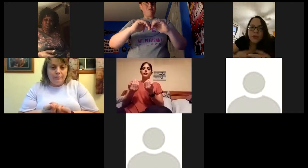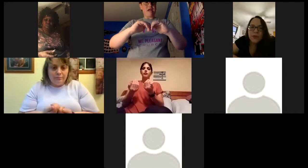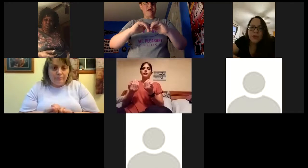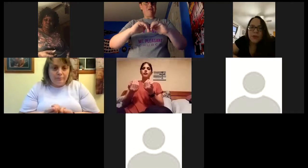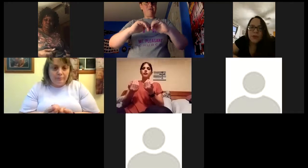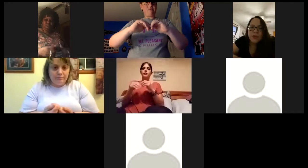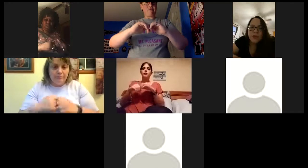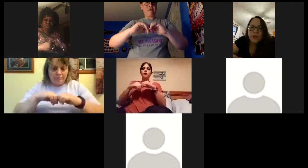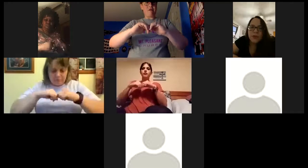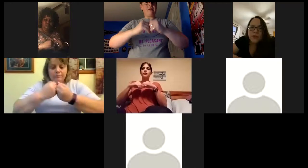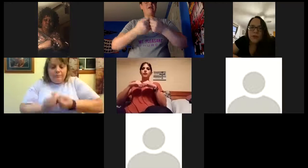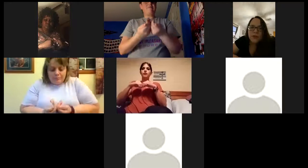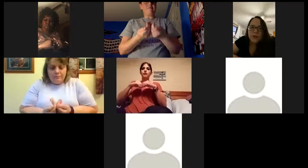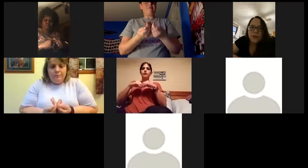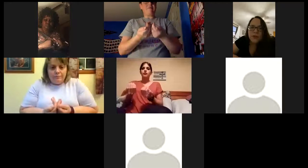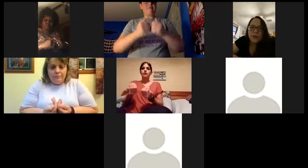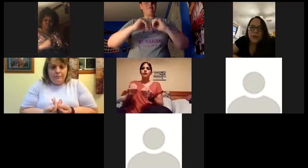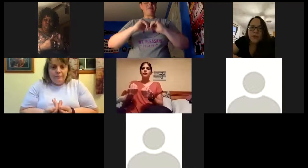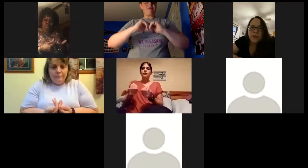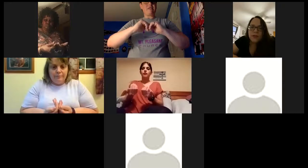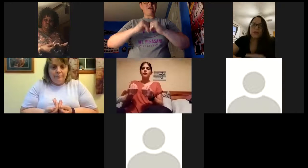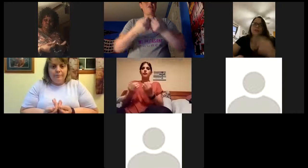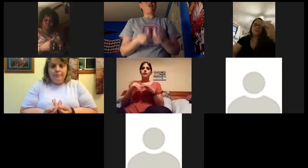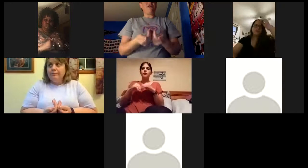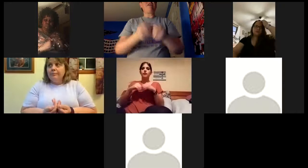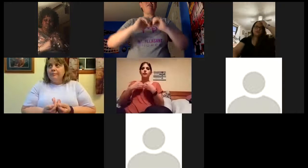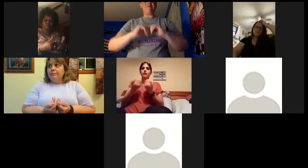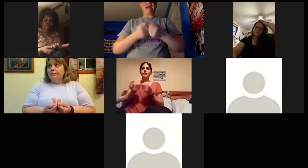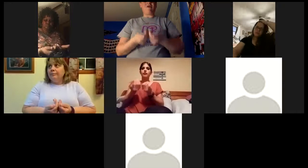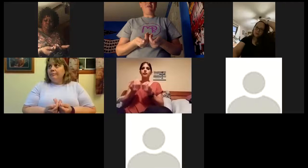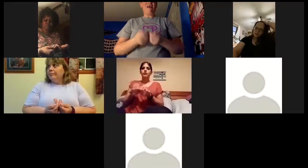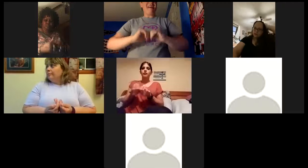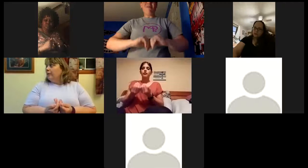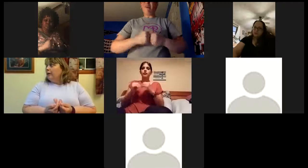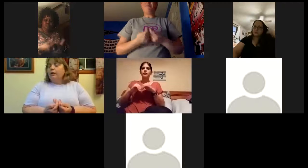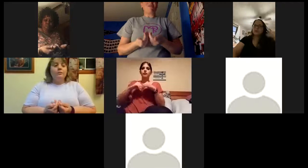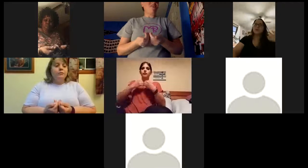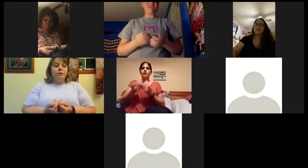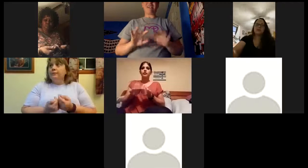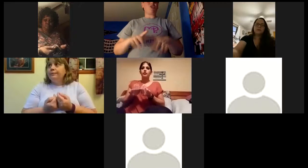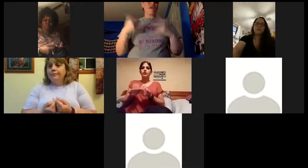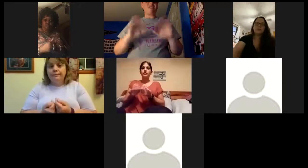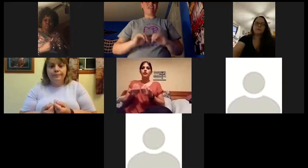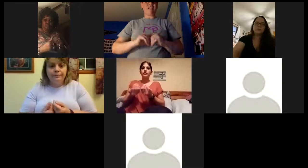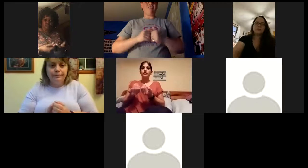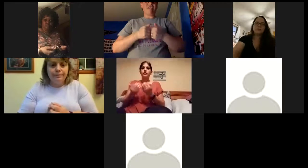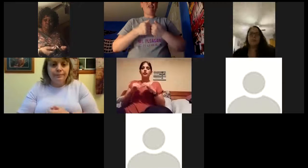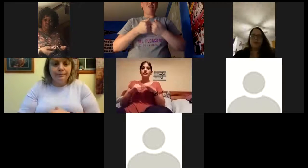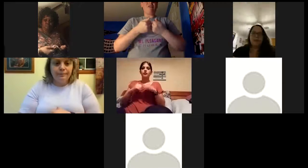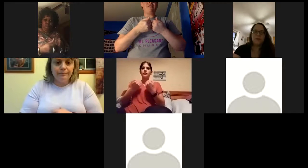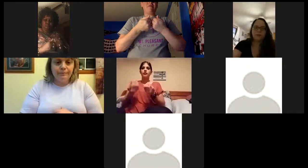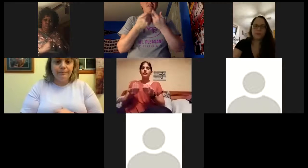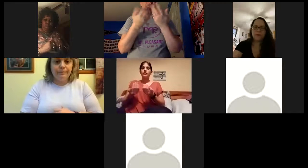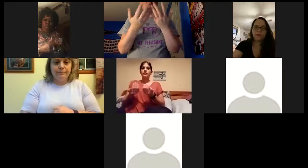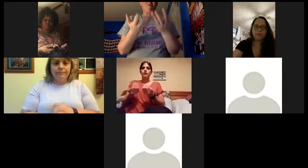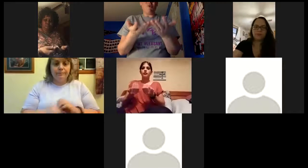You remember how? Yep. Remember that was like our church. There you go. Yep, how. That one almost feels kind of strange. It's like you feel like you should be